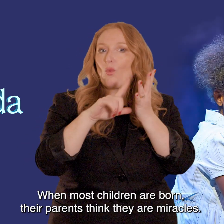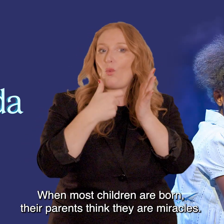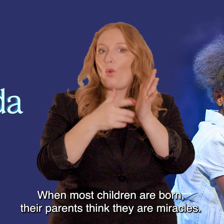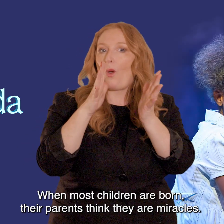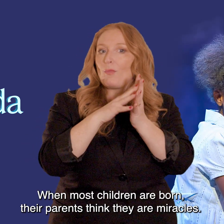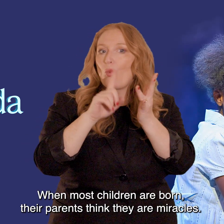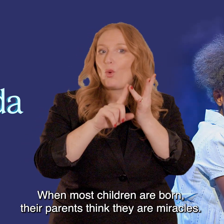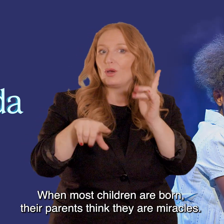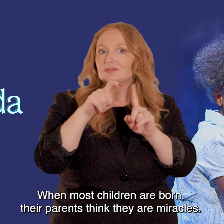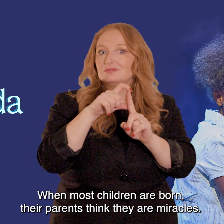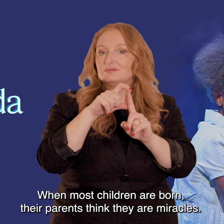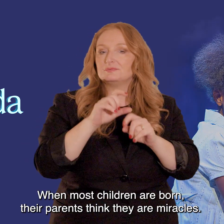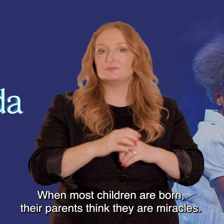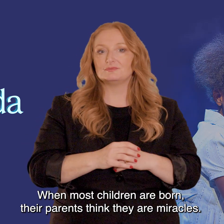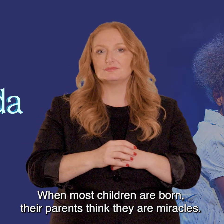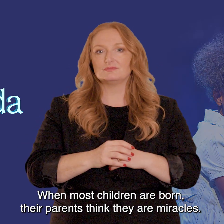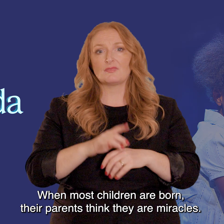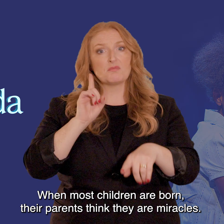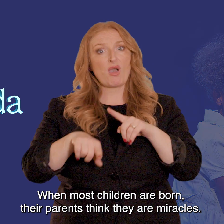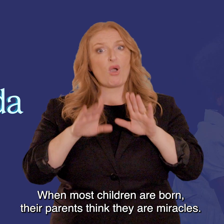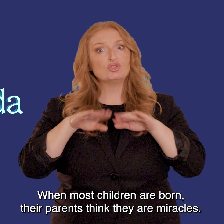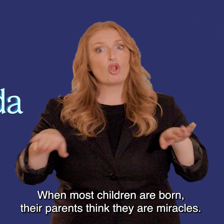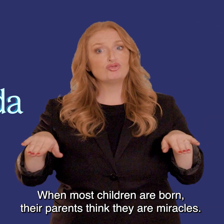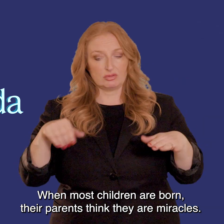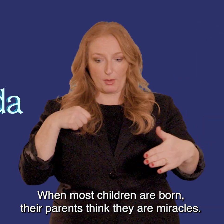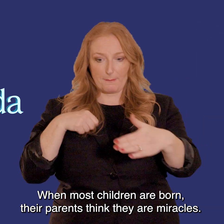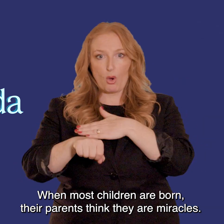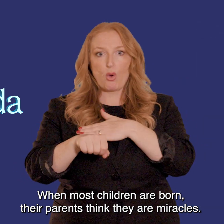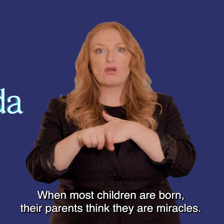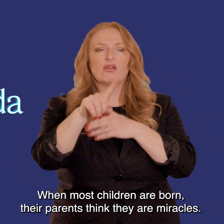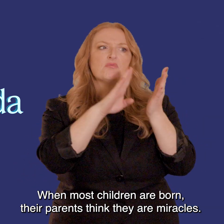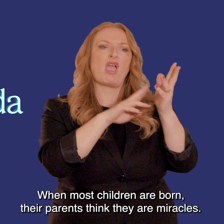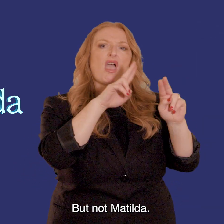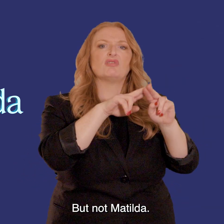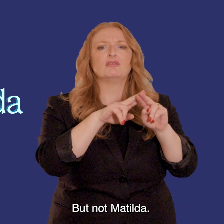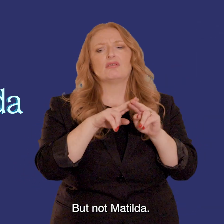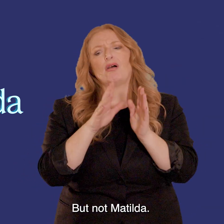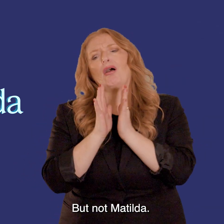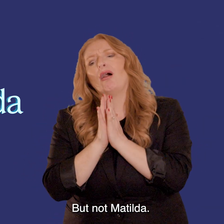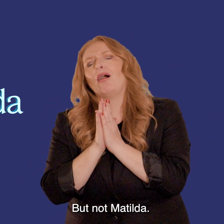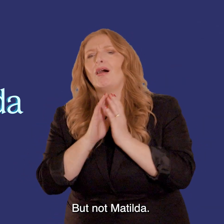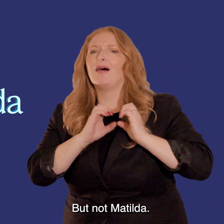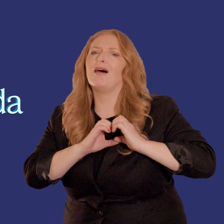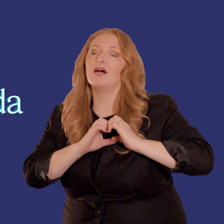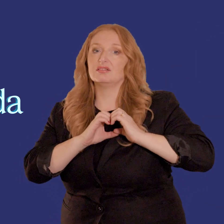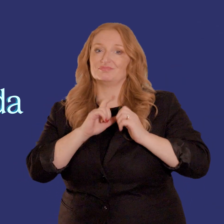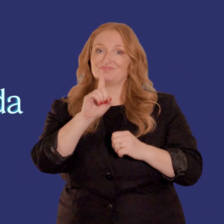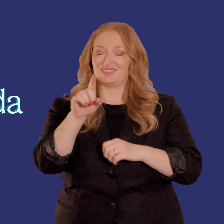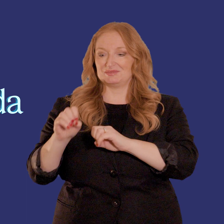When most children are born, their parents think they are miracles, but not Matilda.